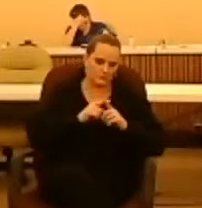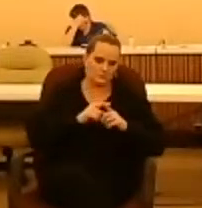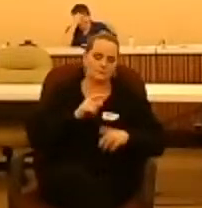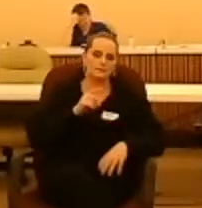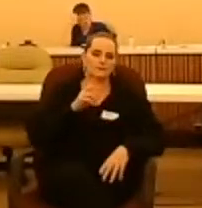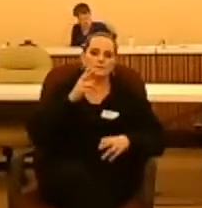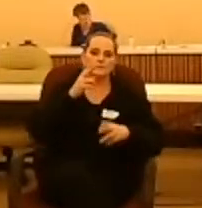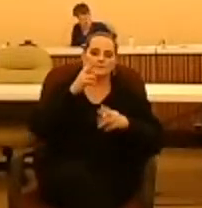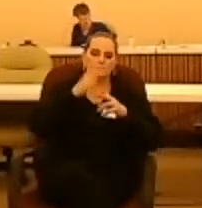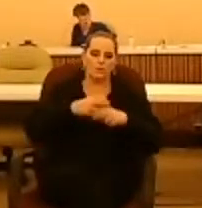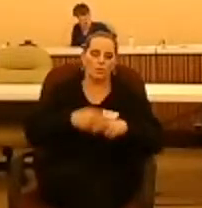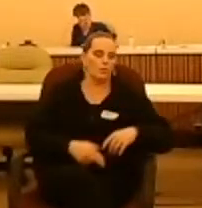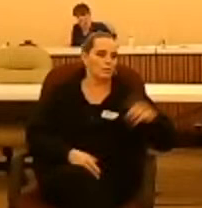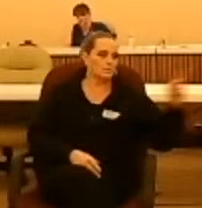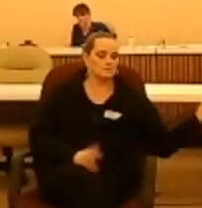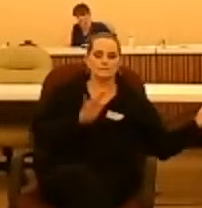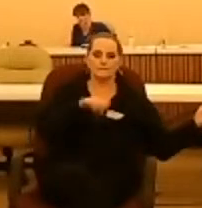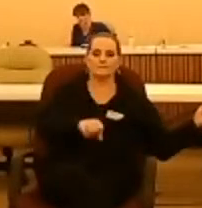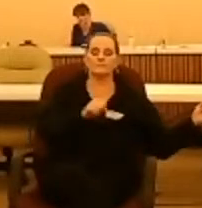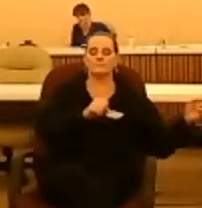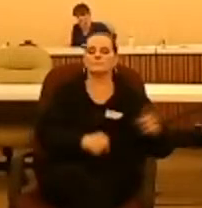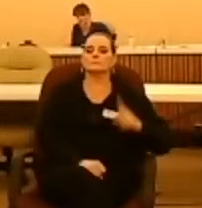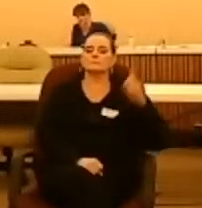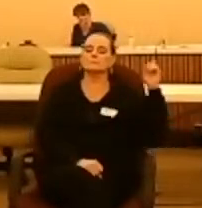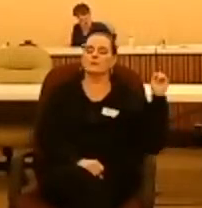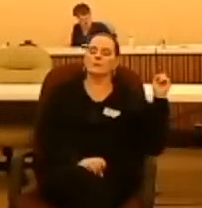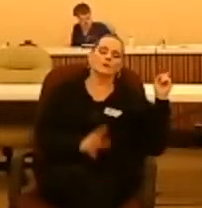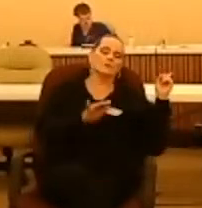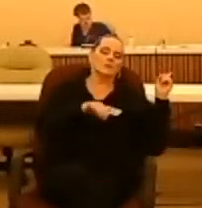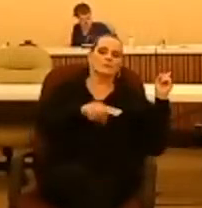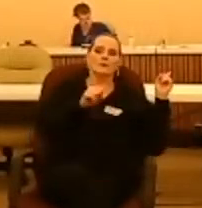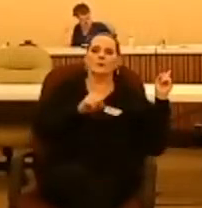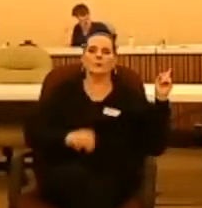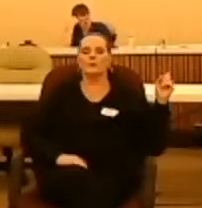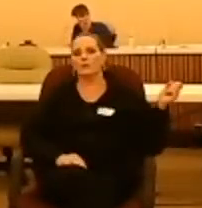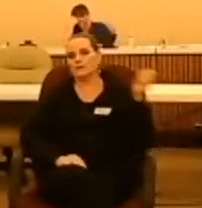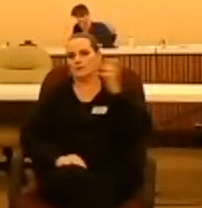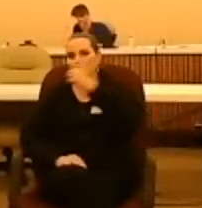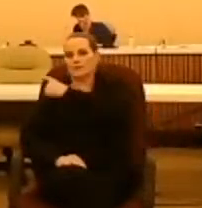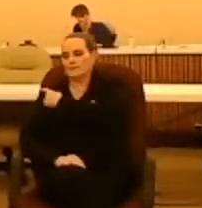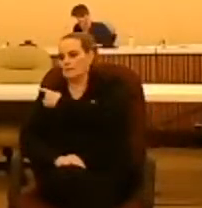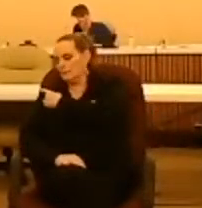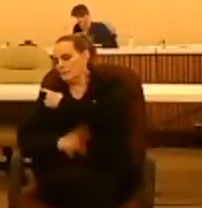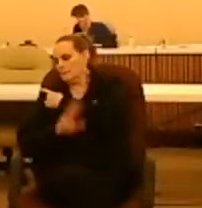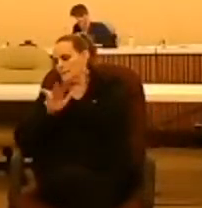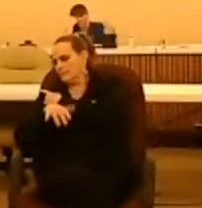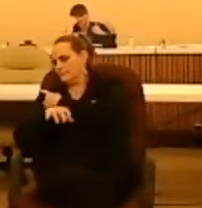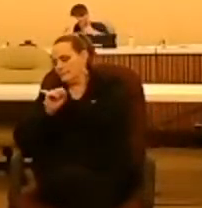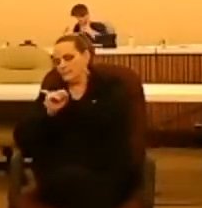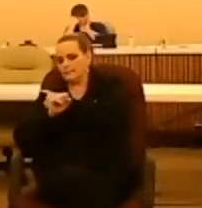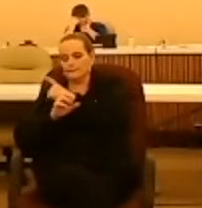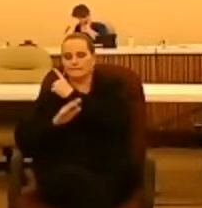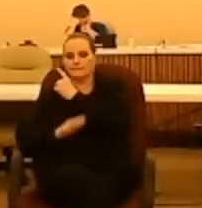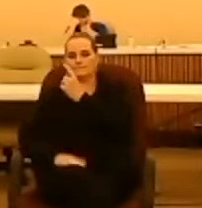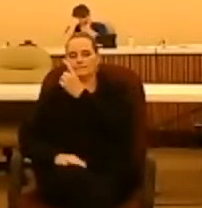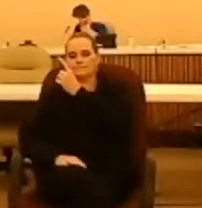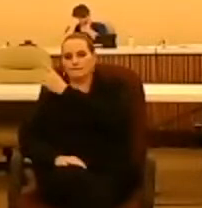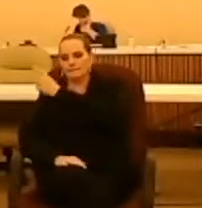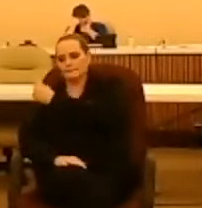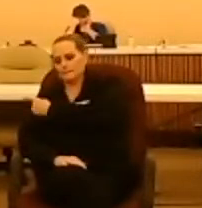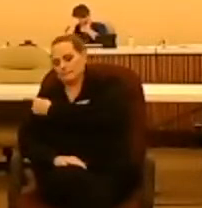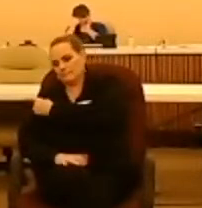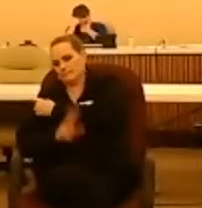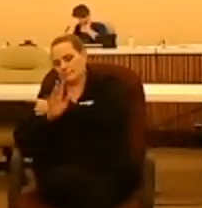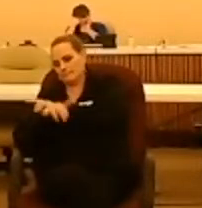Councilmember Barley? Aye. Councilmember Stafford? Aye. Councilmember Safranek? Aye.